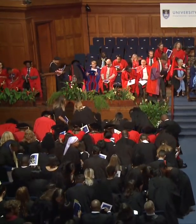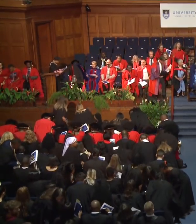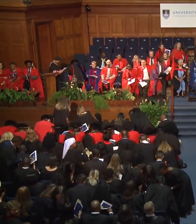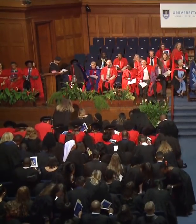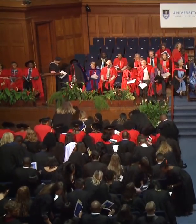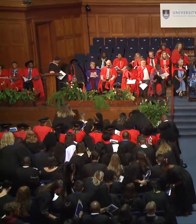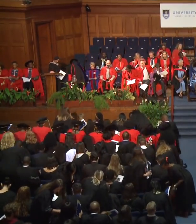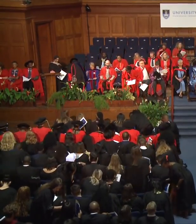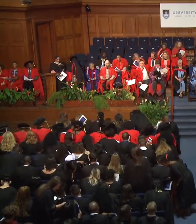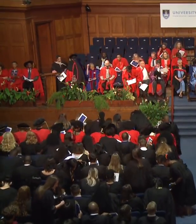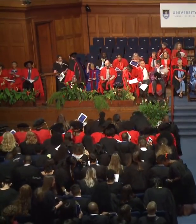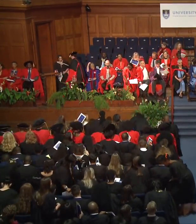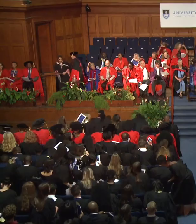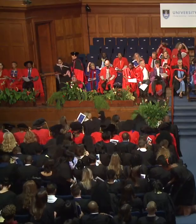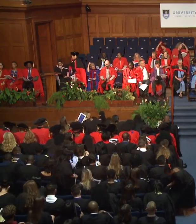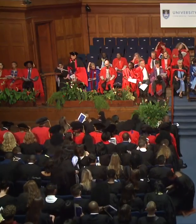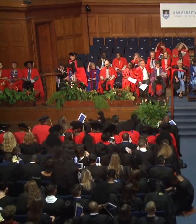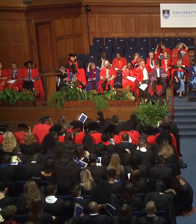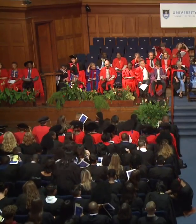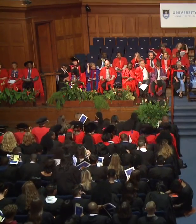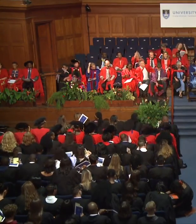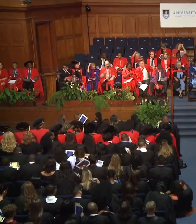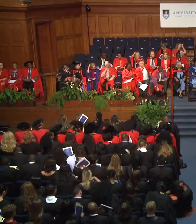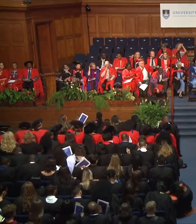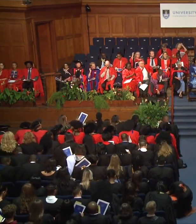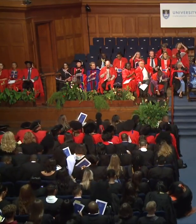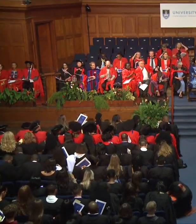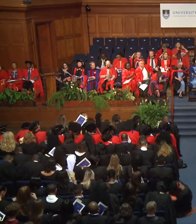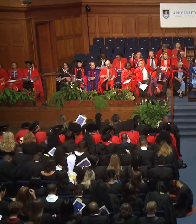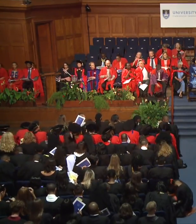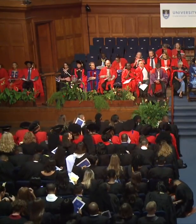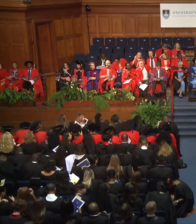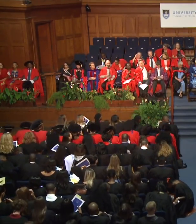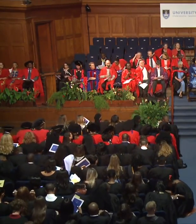We would like to invite opera singer Nombulo Yende to perform today.